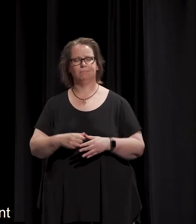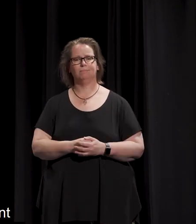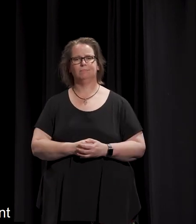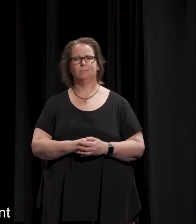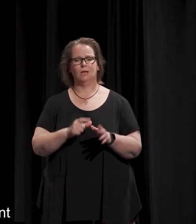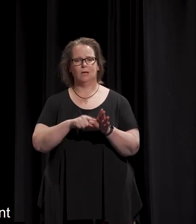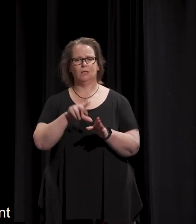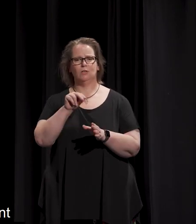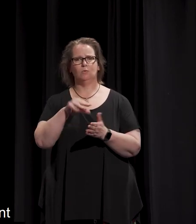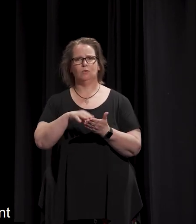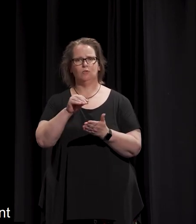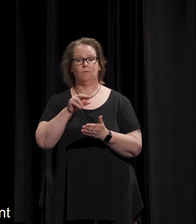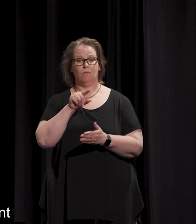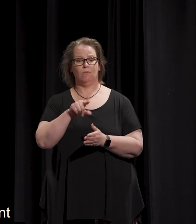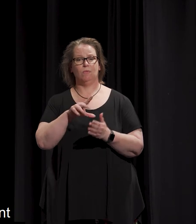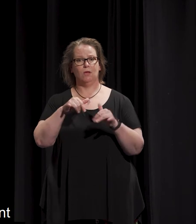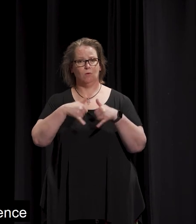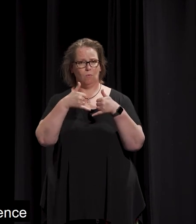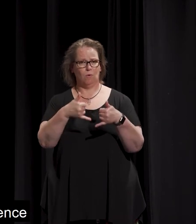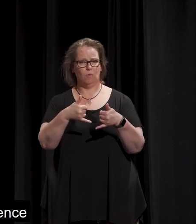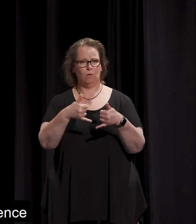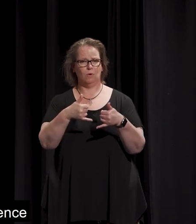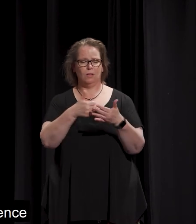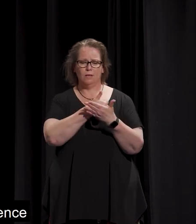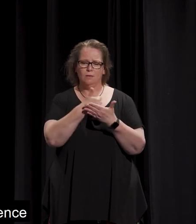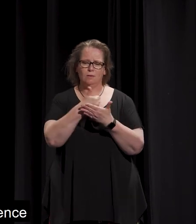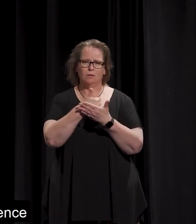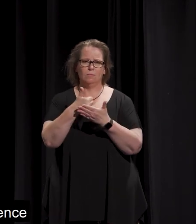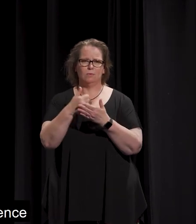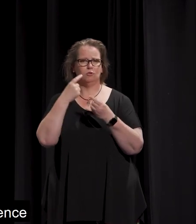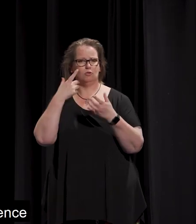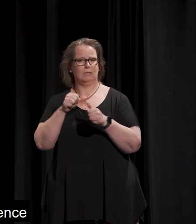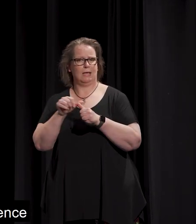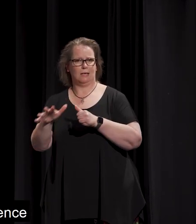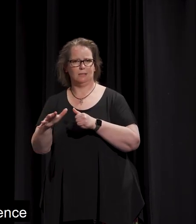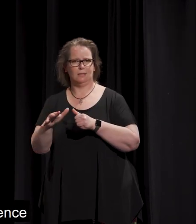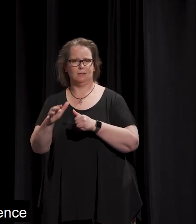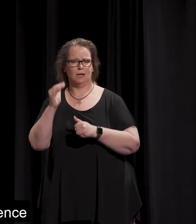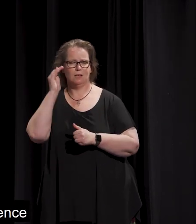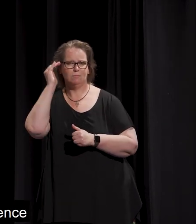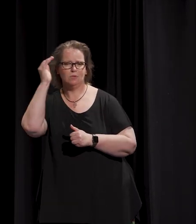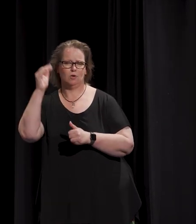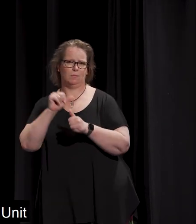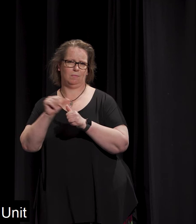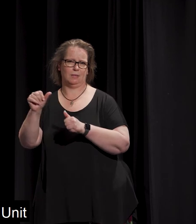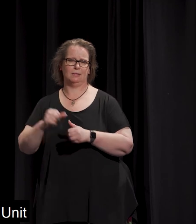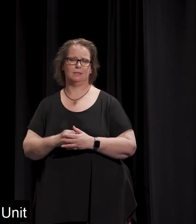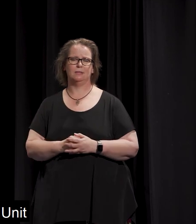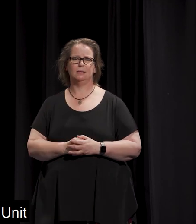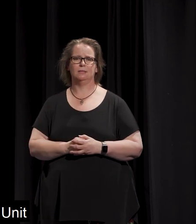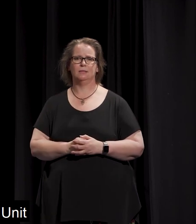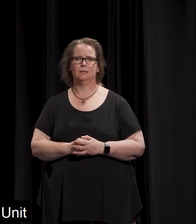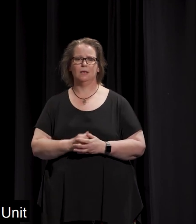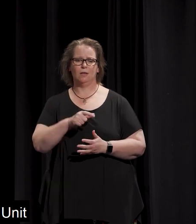Year 12 student receiving this award has been a consistent example of excellence and striving to do their best. The recipient